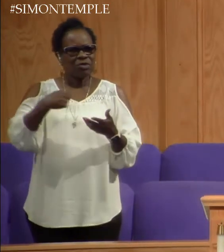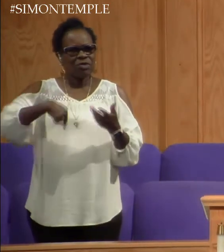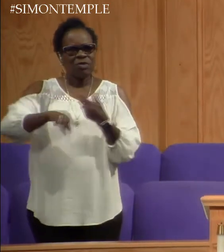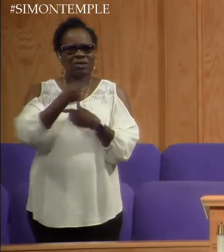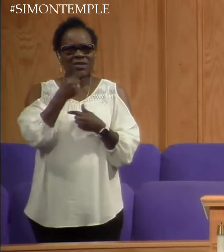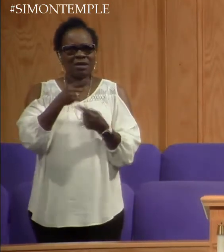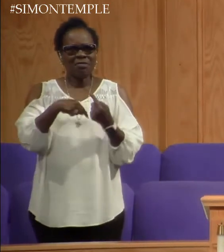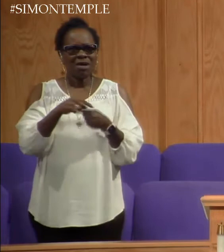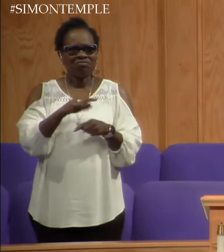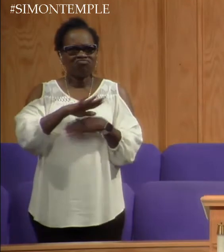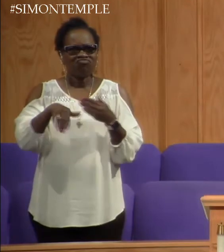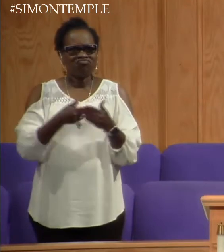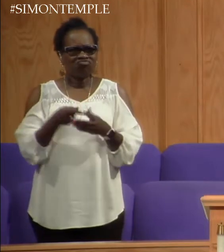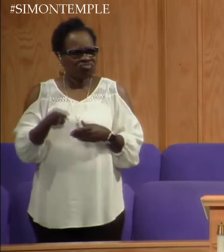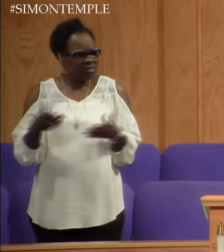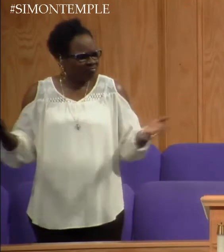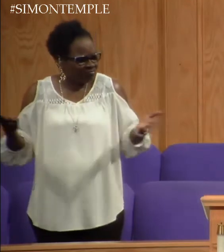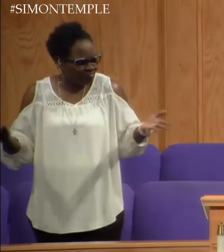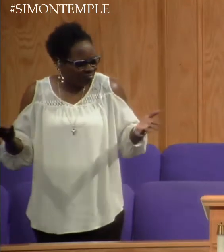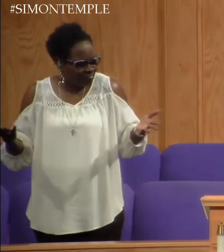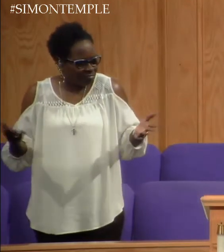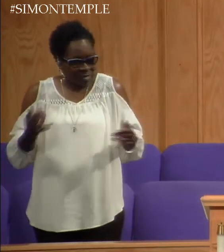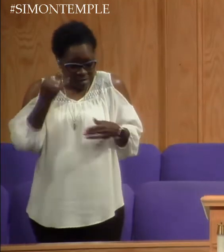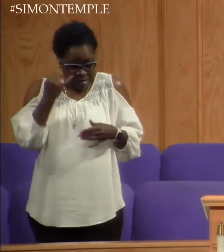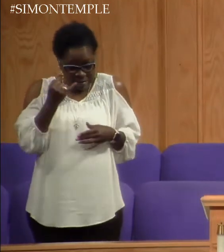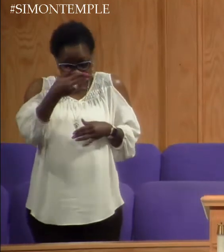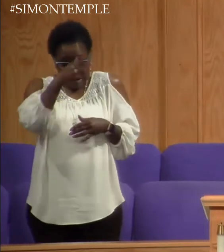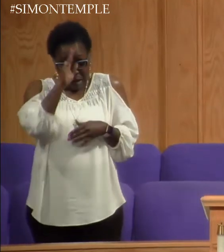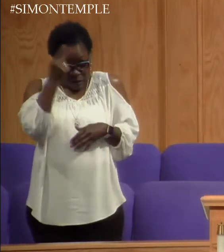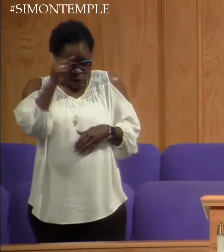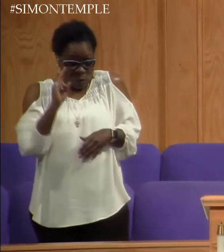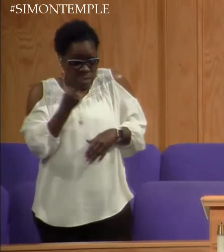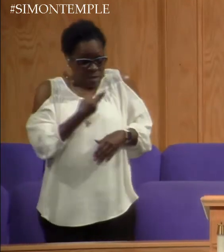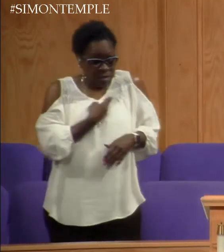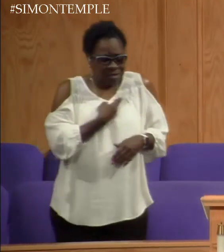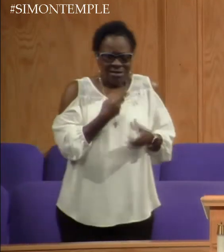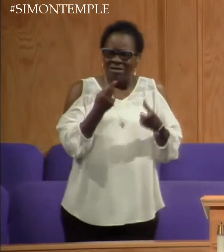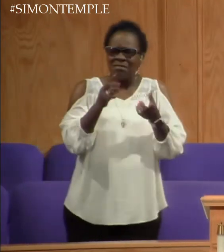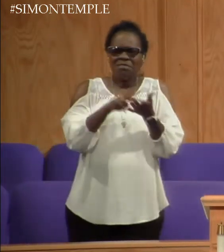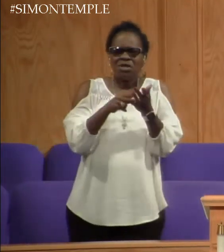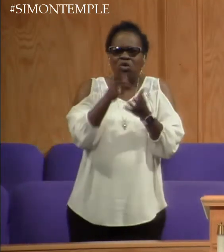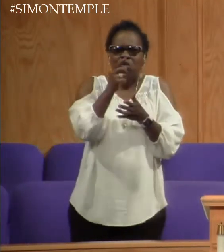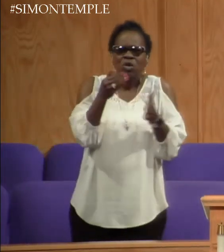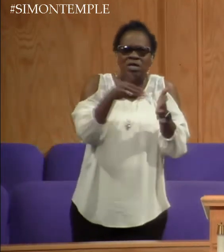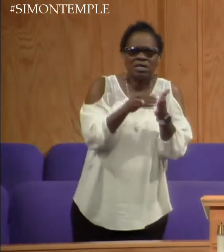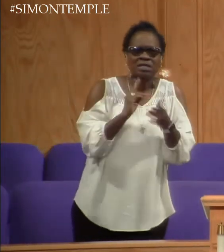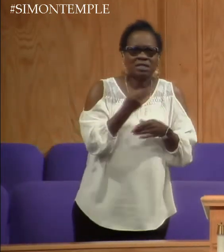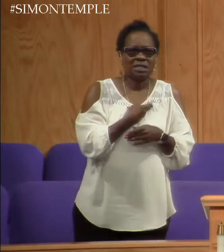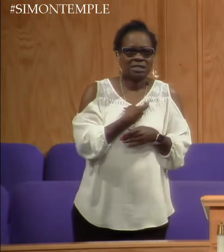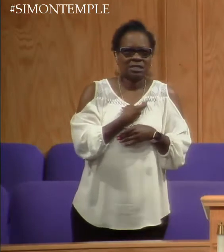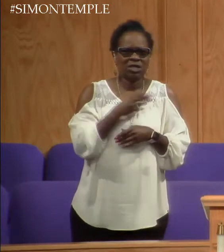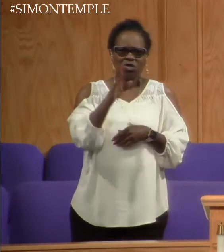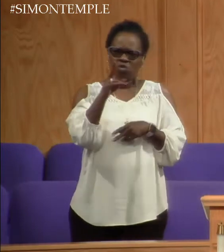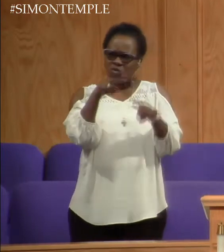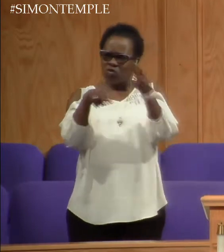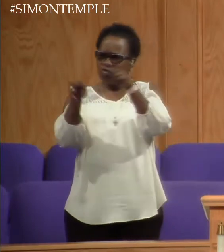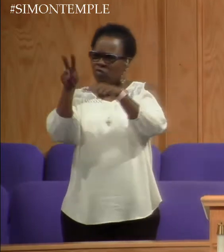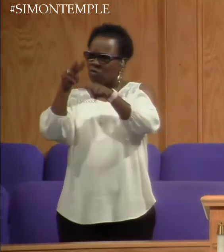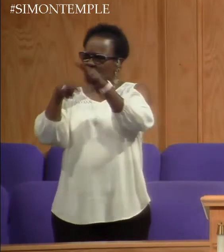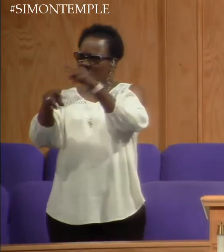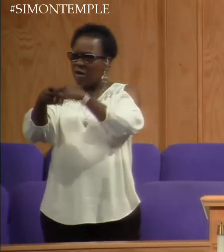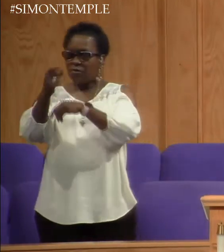this? If God is for us, who can be against us? Is your viewpoint from a